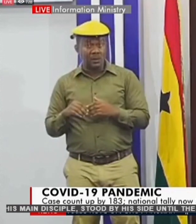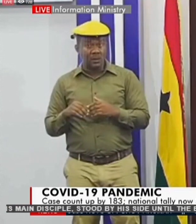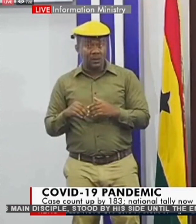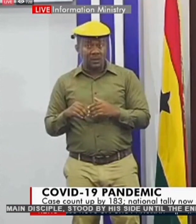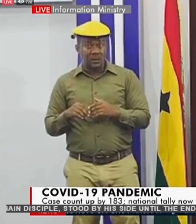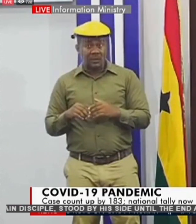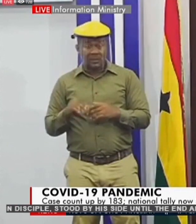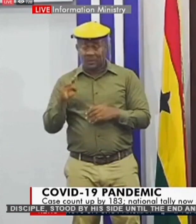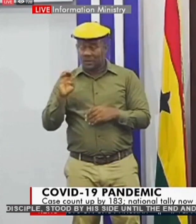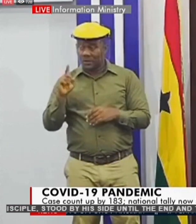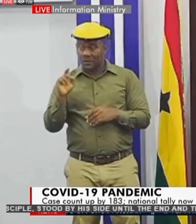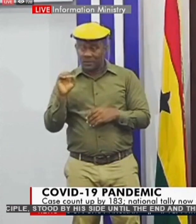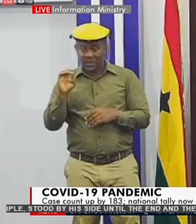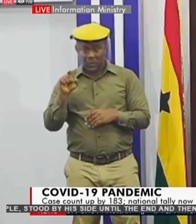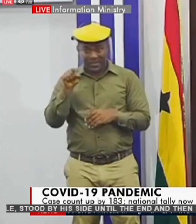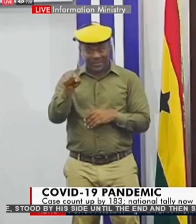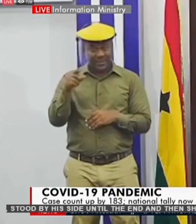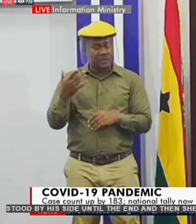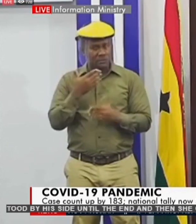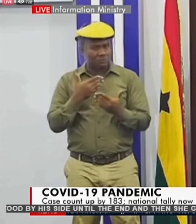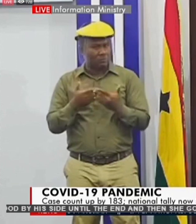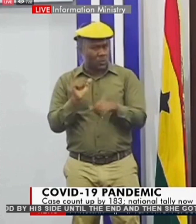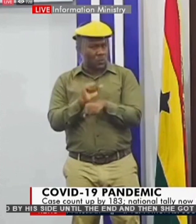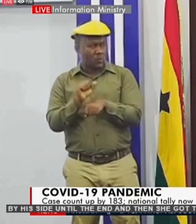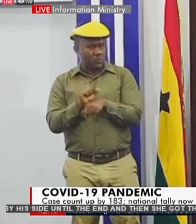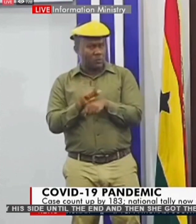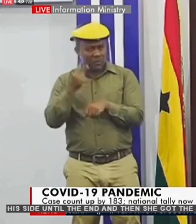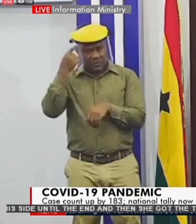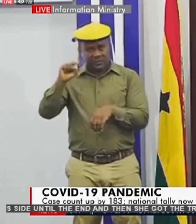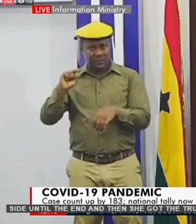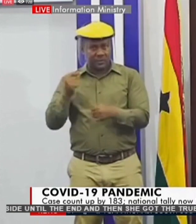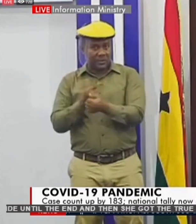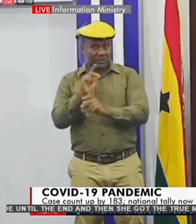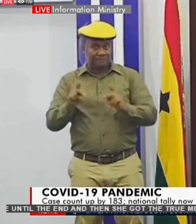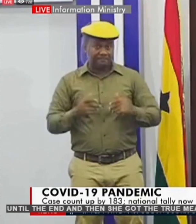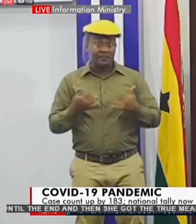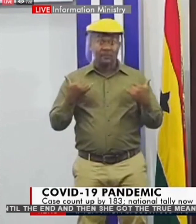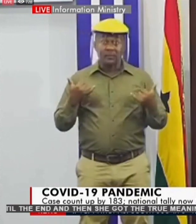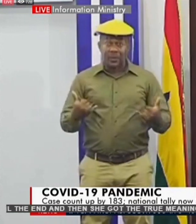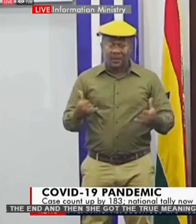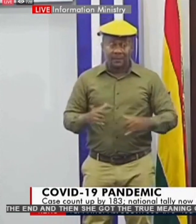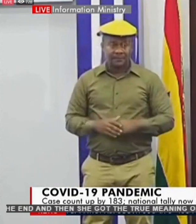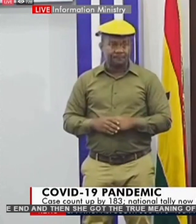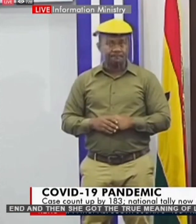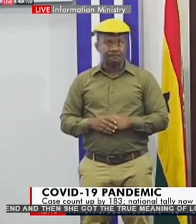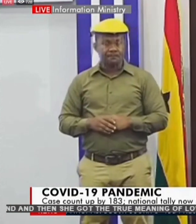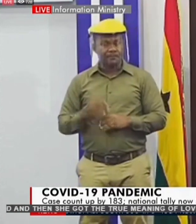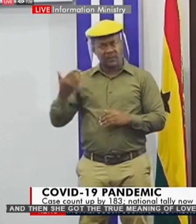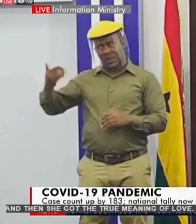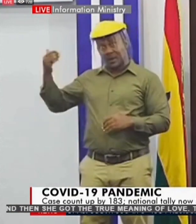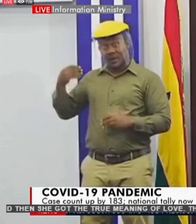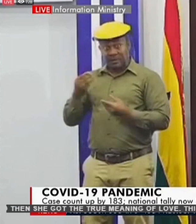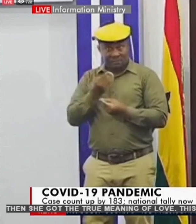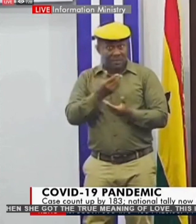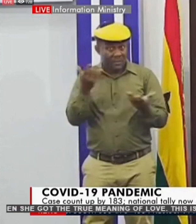Asiedu Bequin, for the good work that you are doing for Mother Ghana. Ladies and gentlemen, I informed earlier that